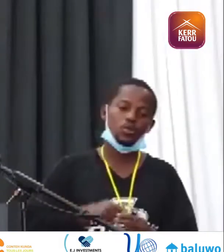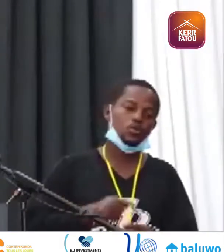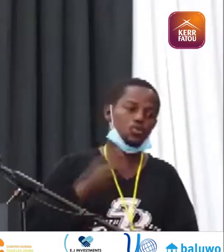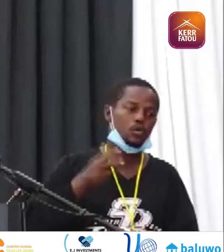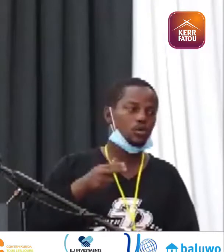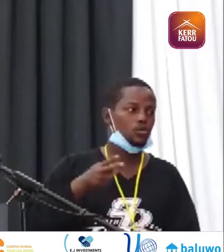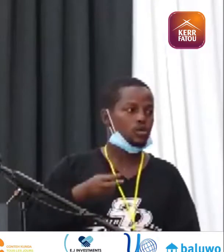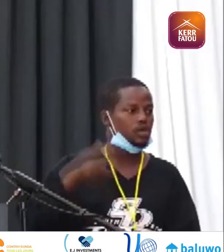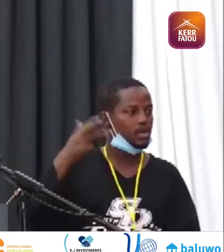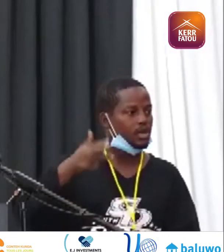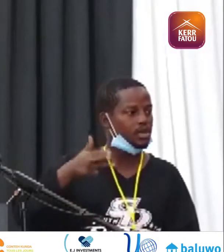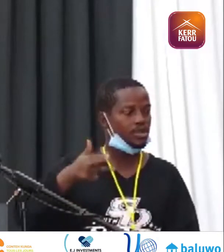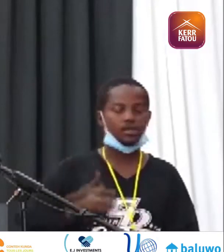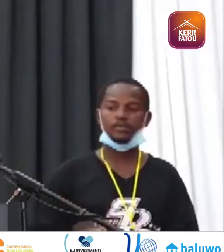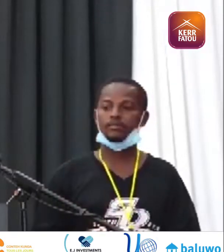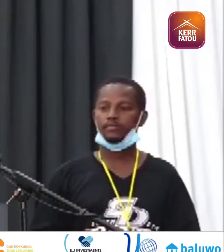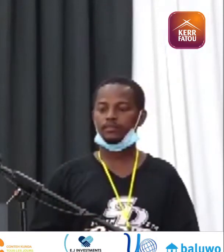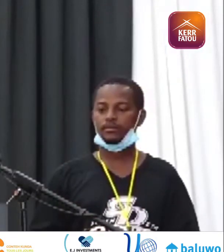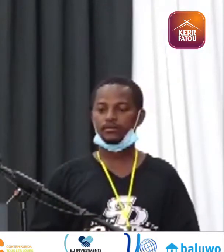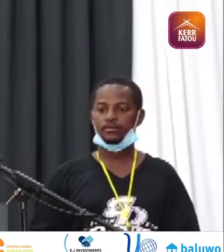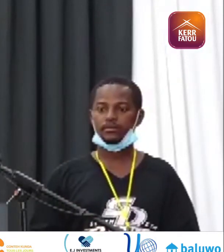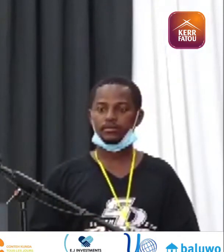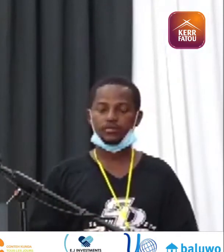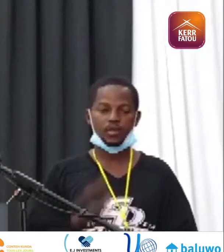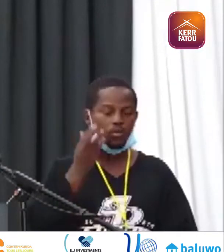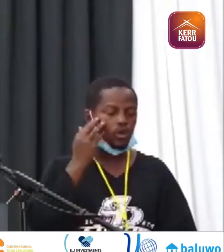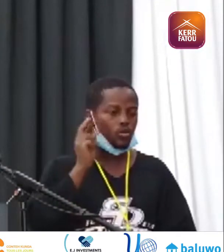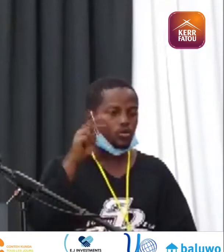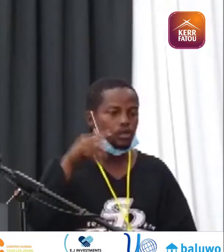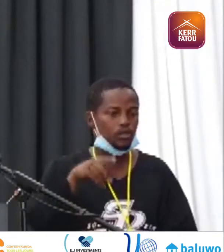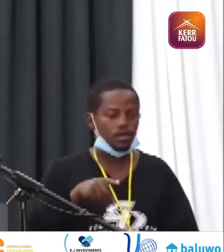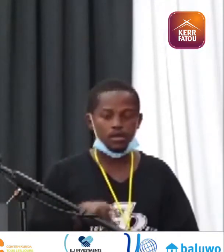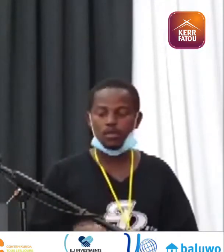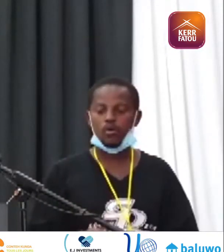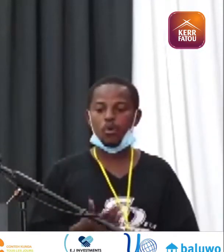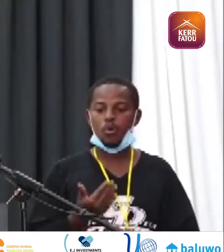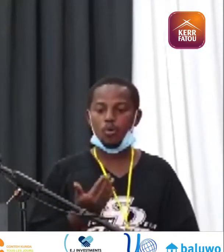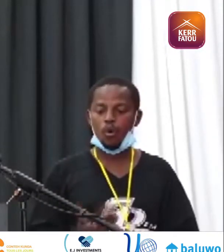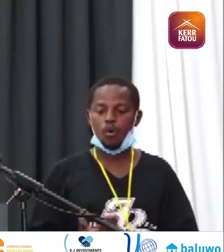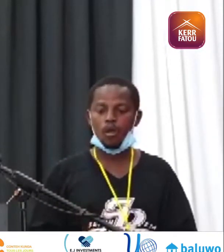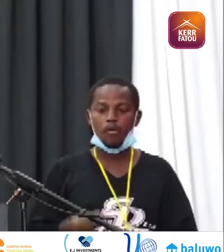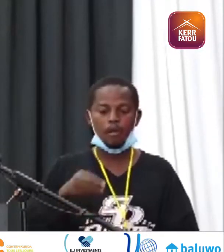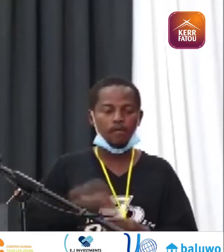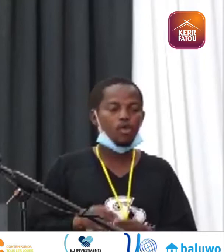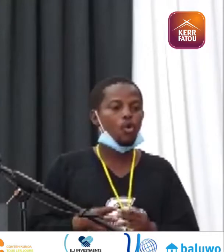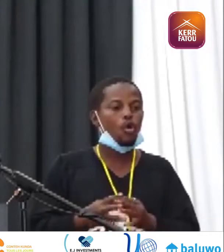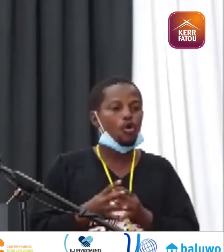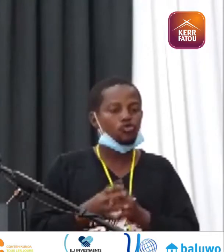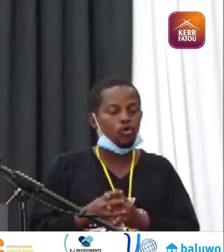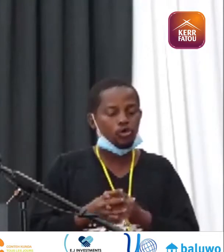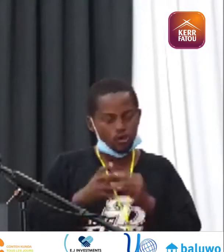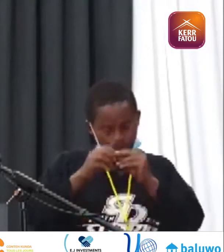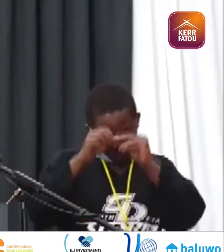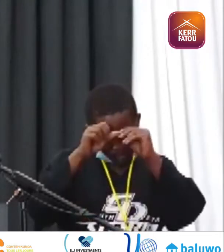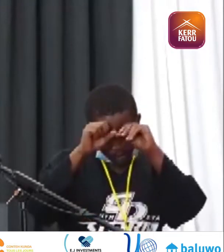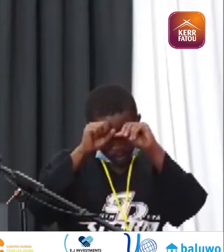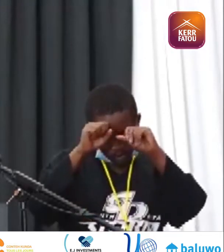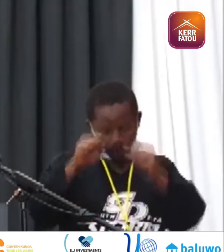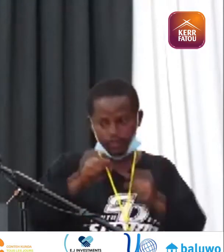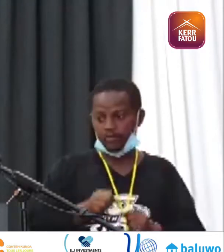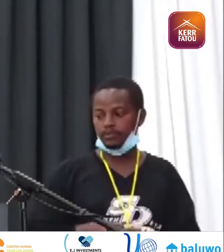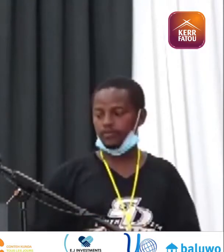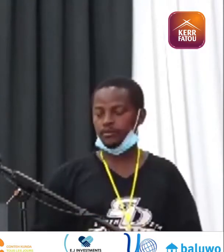2019, when UDP was part of the coalition government.